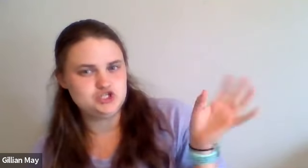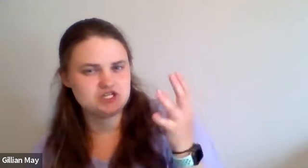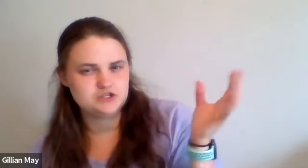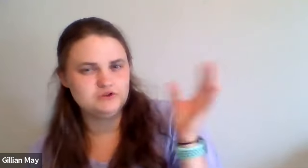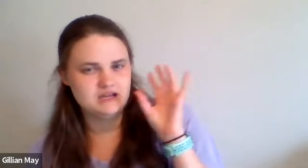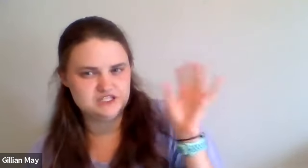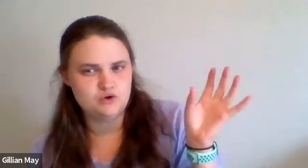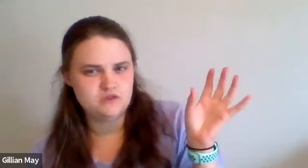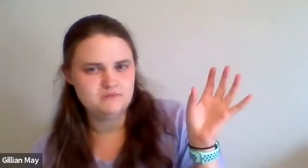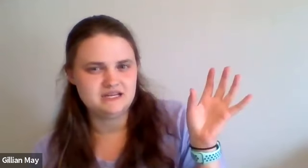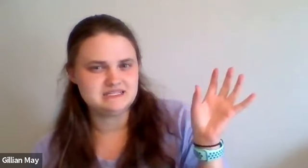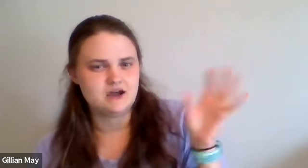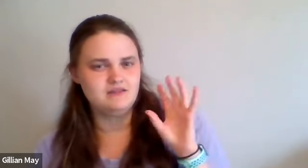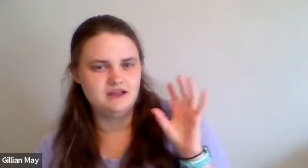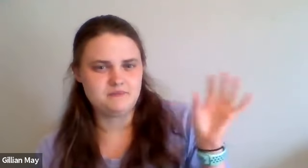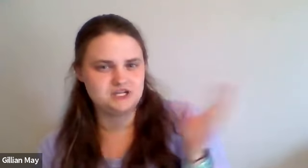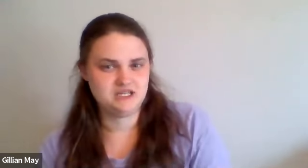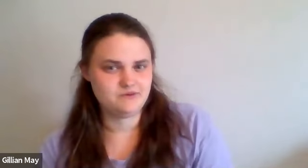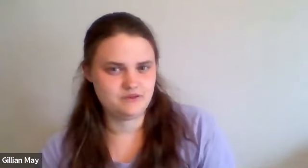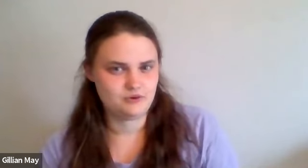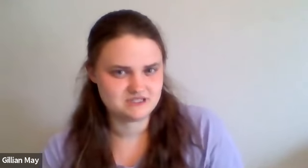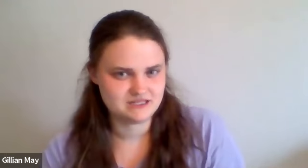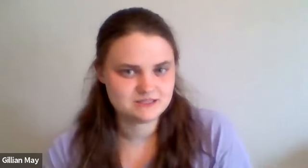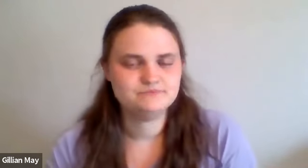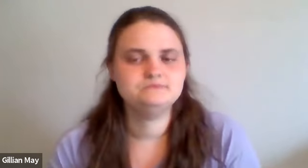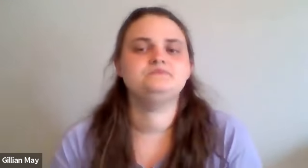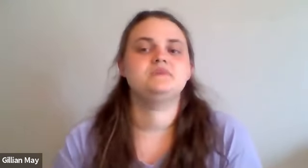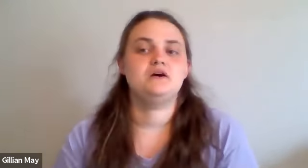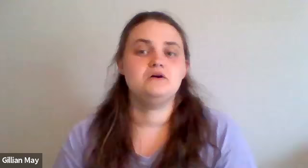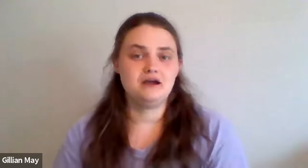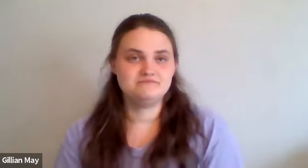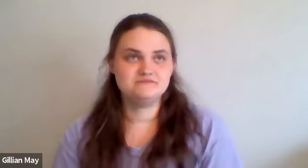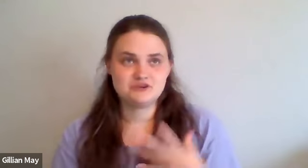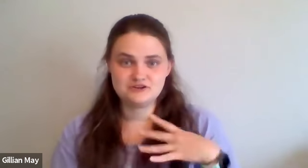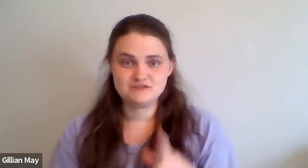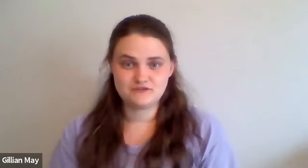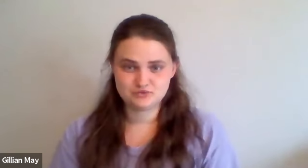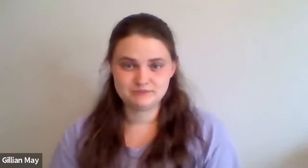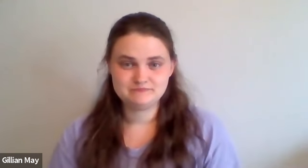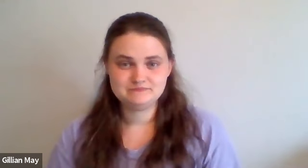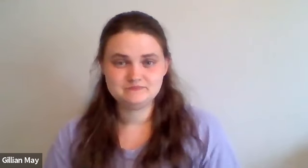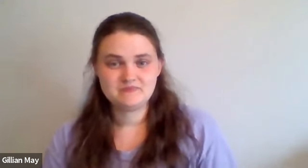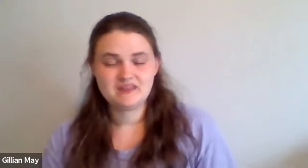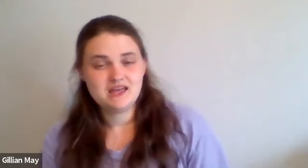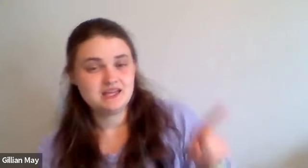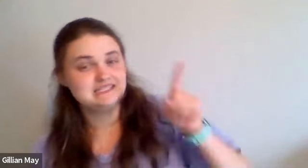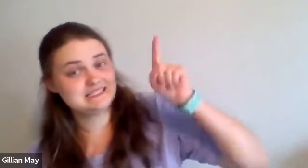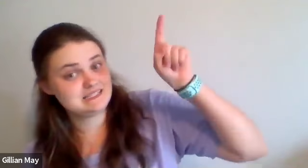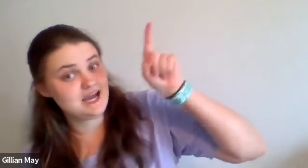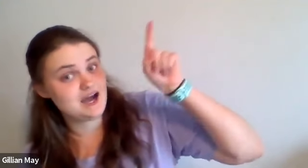just so you guys know them, but it's not like I'm actually giving away the whole sentence. Okay, so here's the first one.